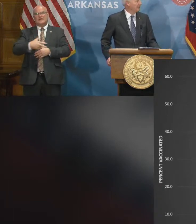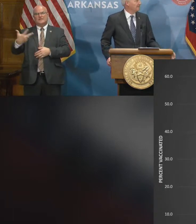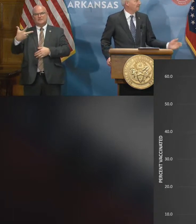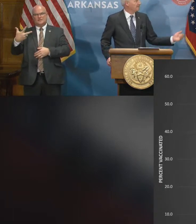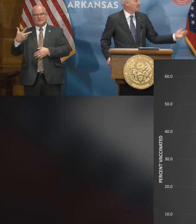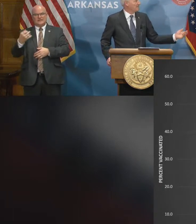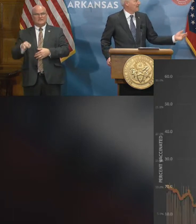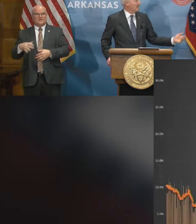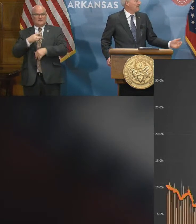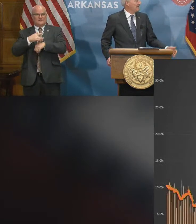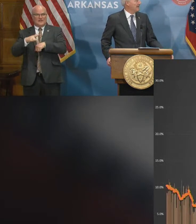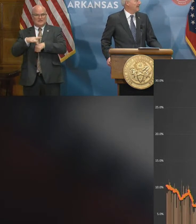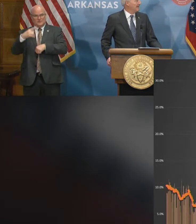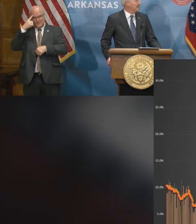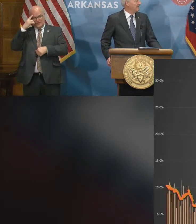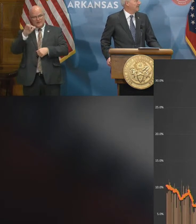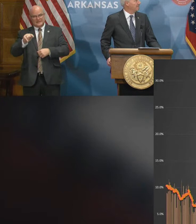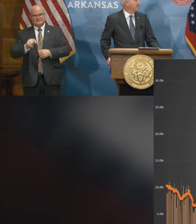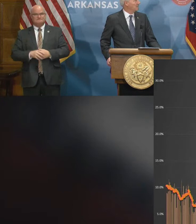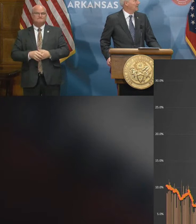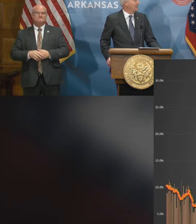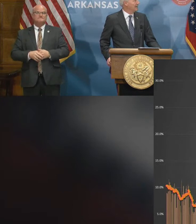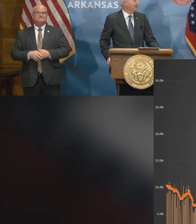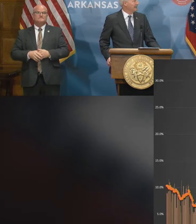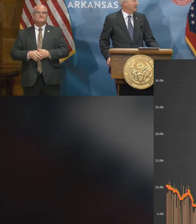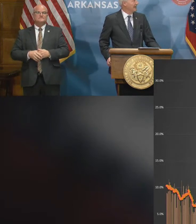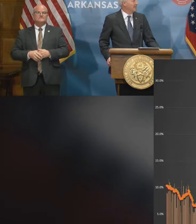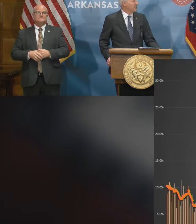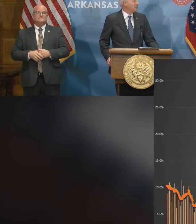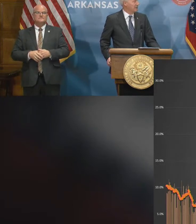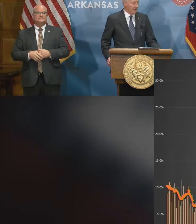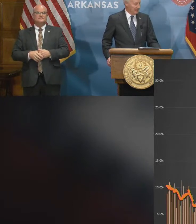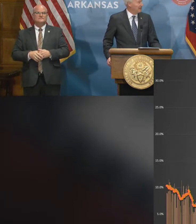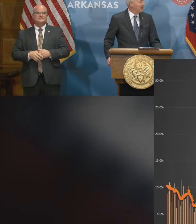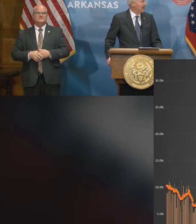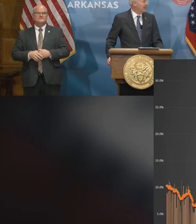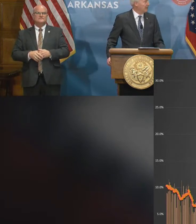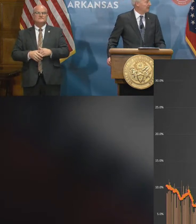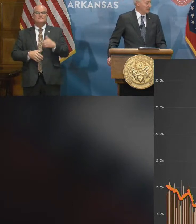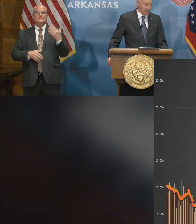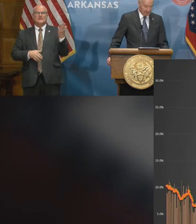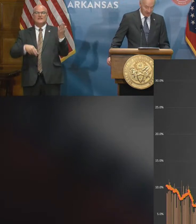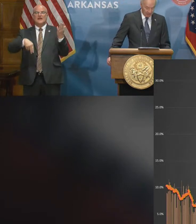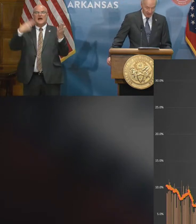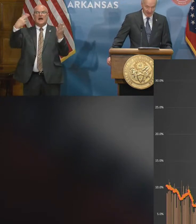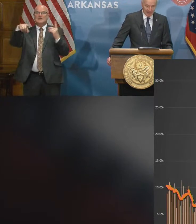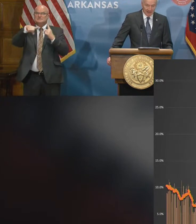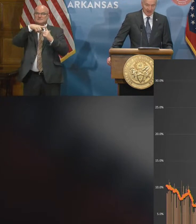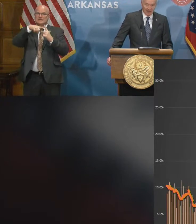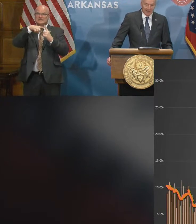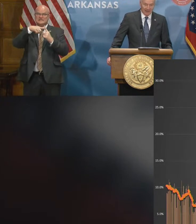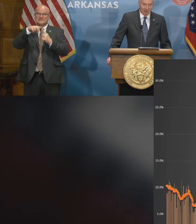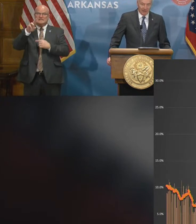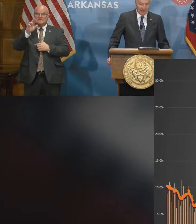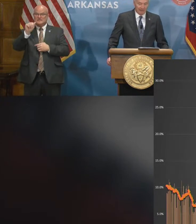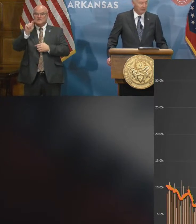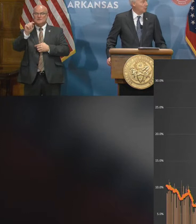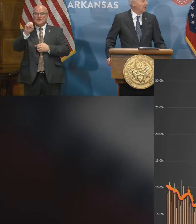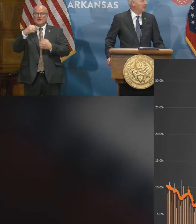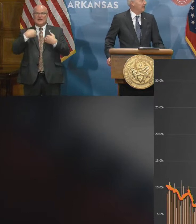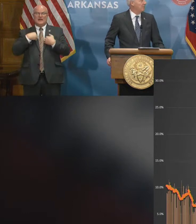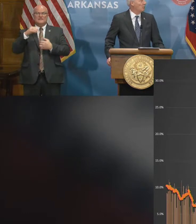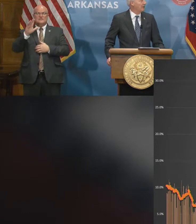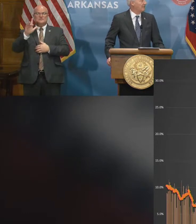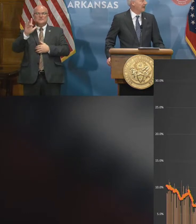eligible for it. And then again, I mentioned the high positivity rate. that we have